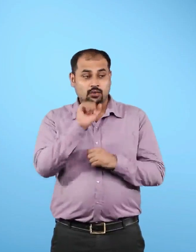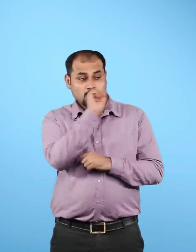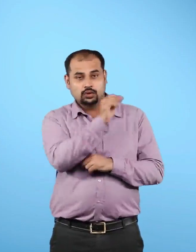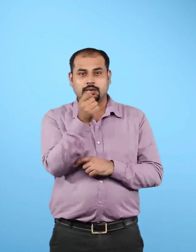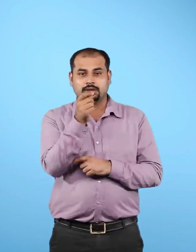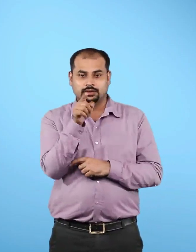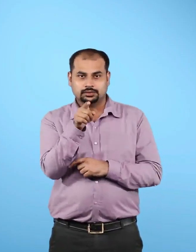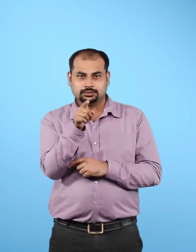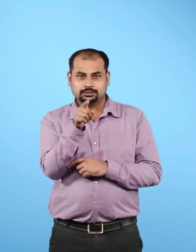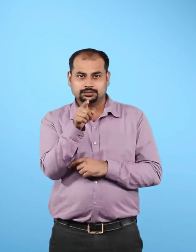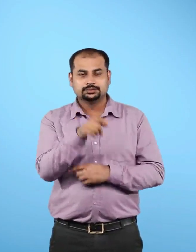Rand.